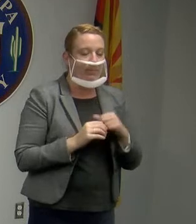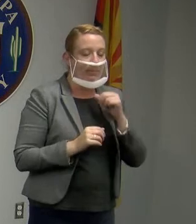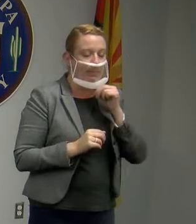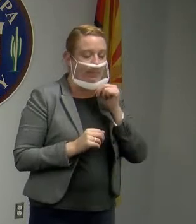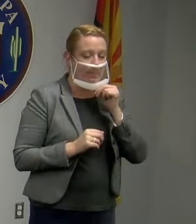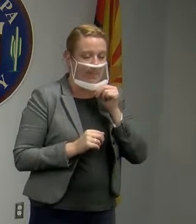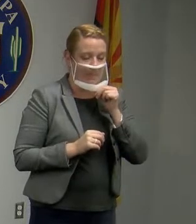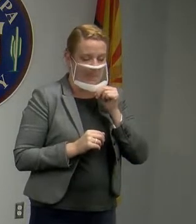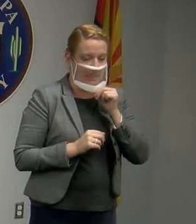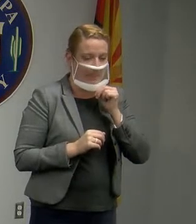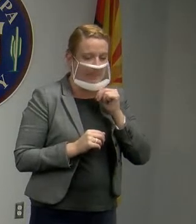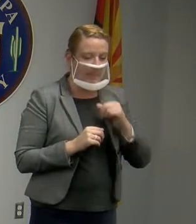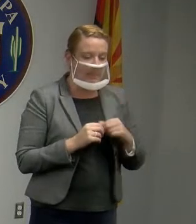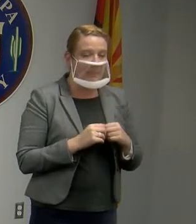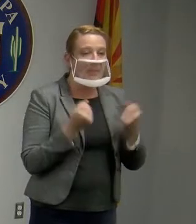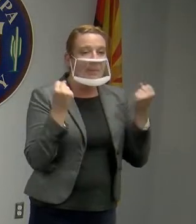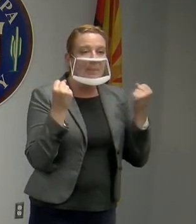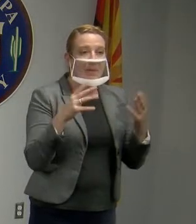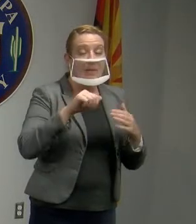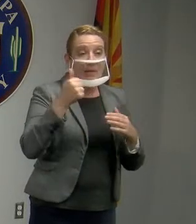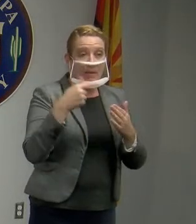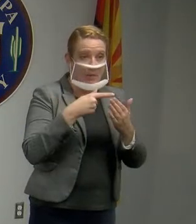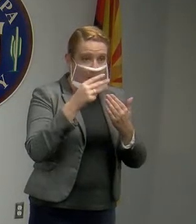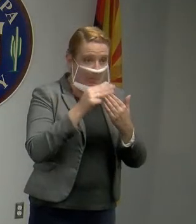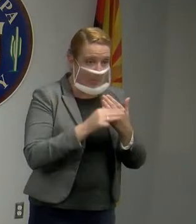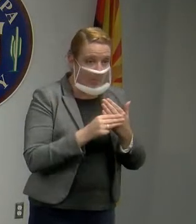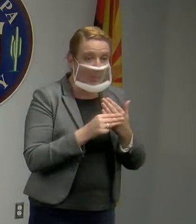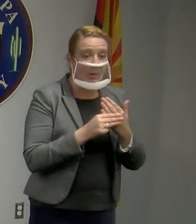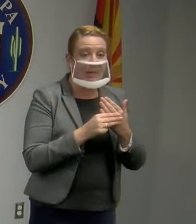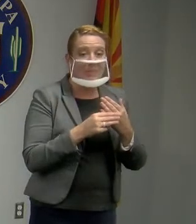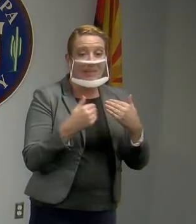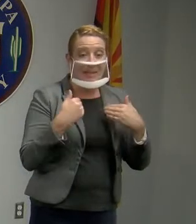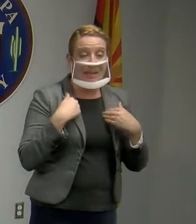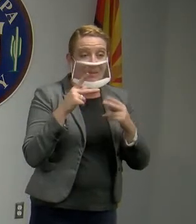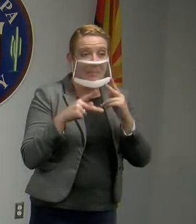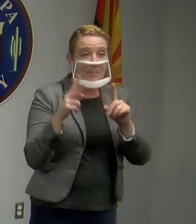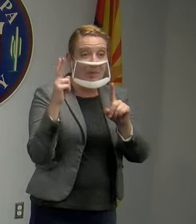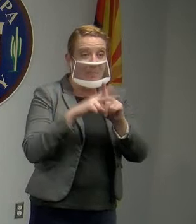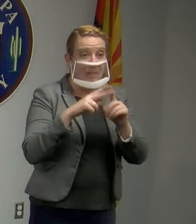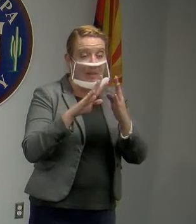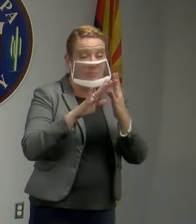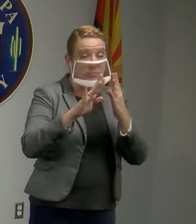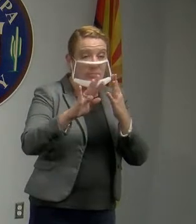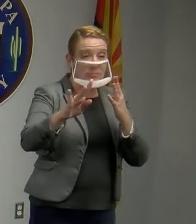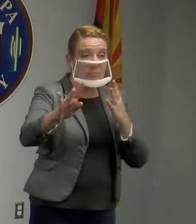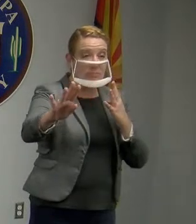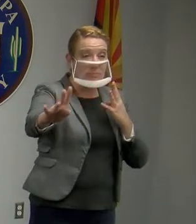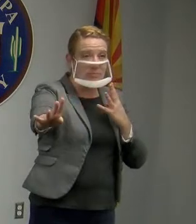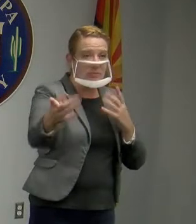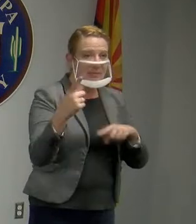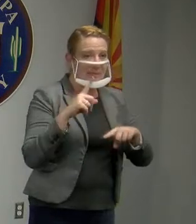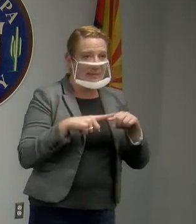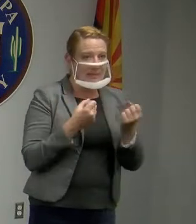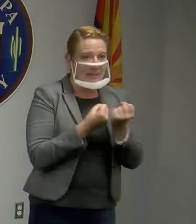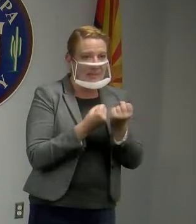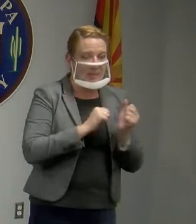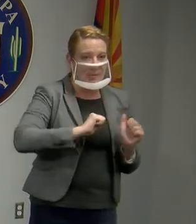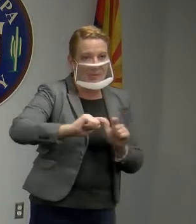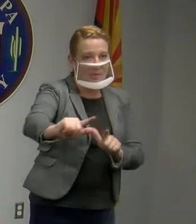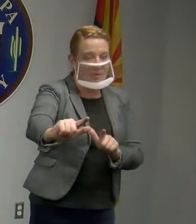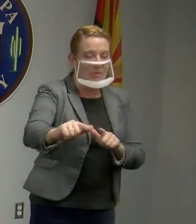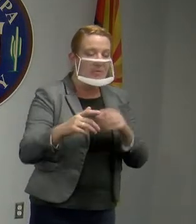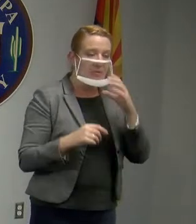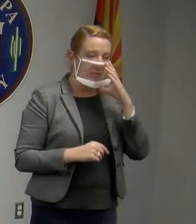of time have had more applicants than the funds they had could support throughout the country. That's been happening. We're going to monitor the utilization of